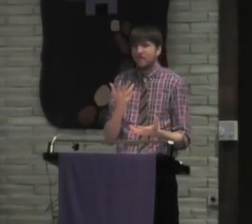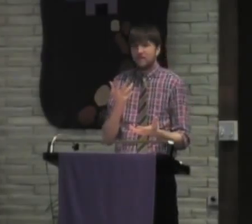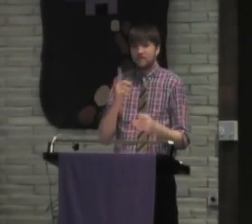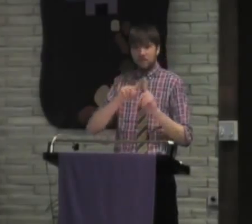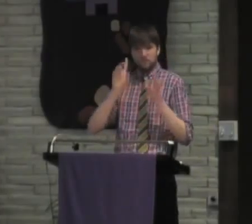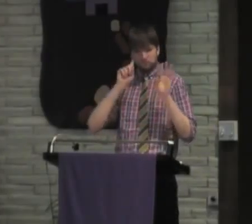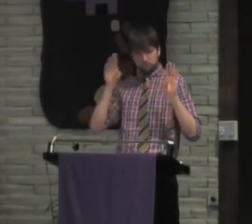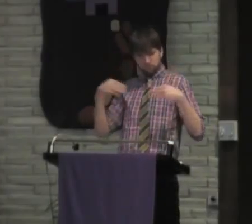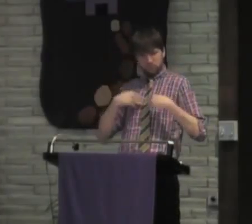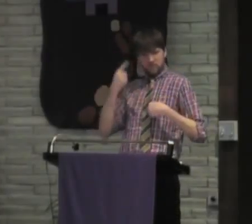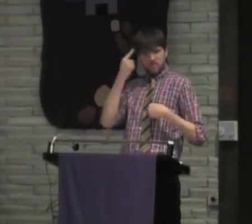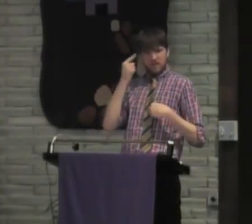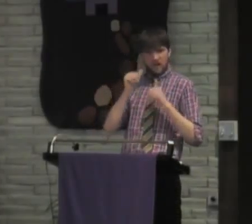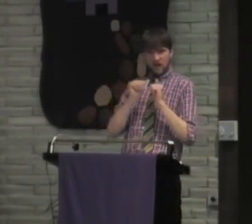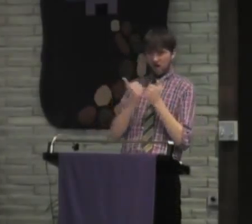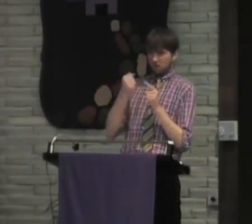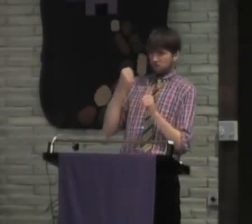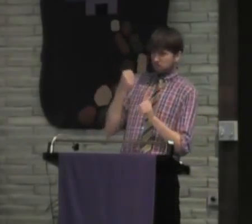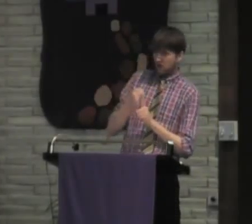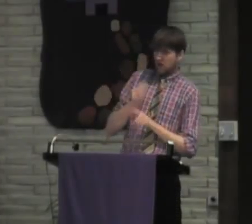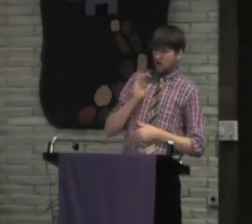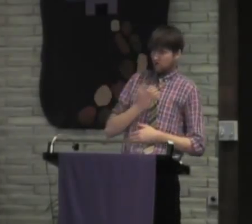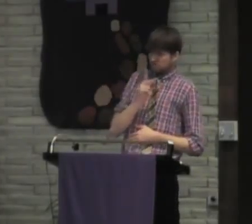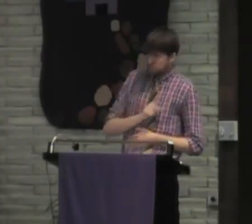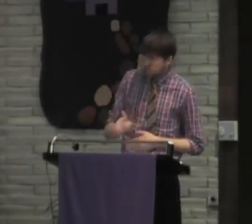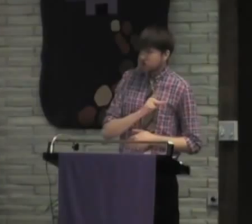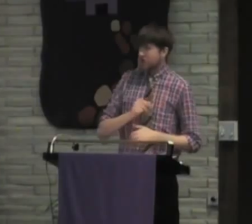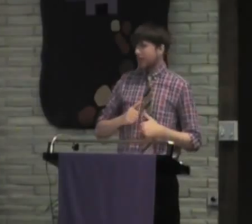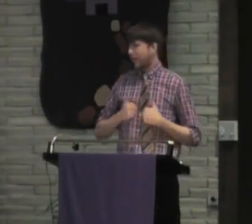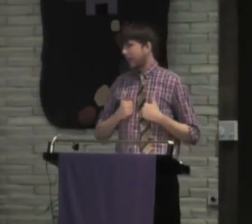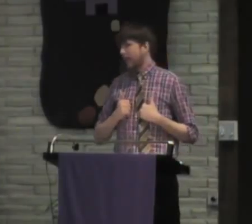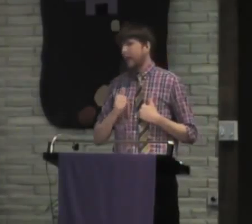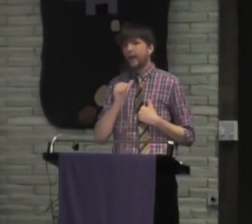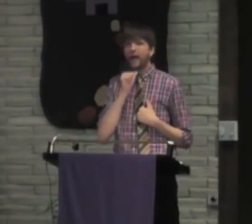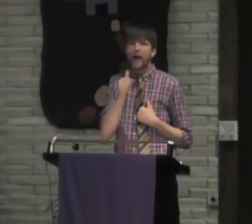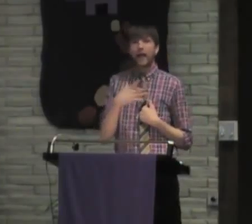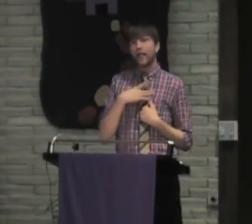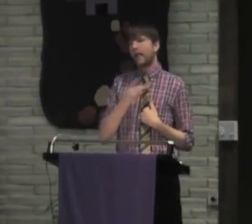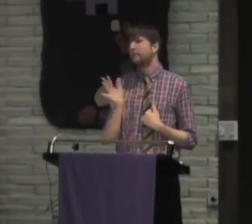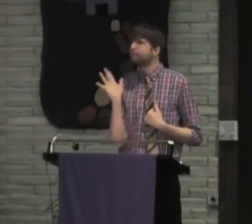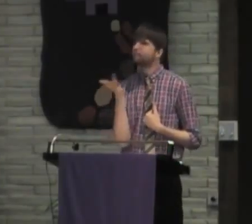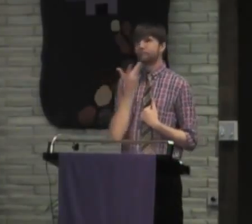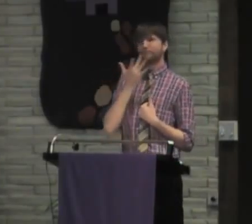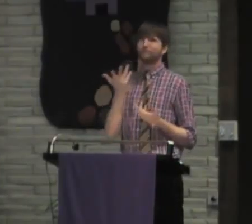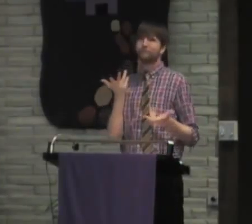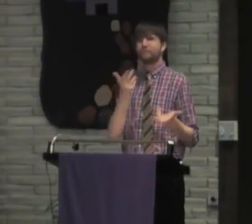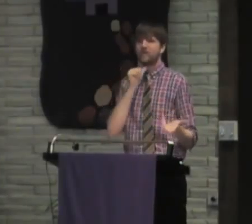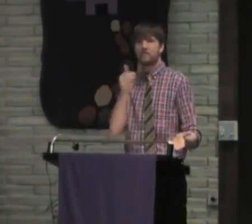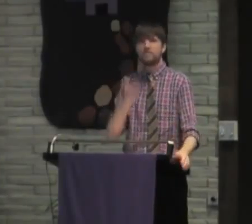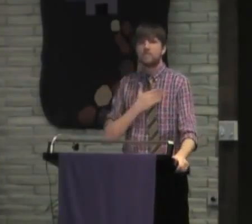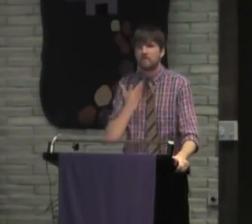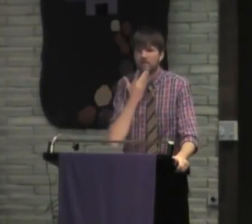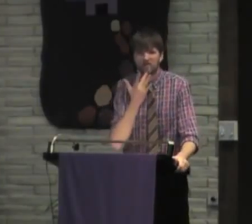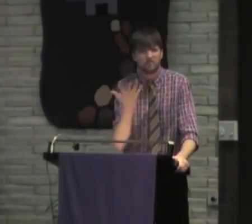You know, it's not right, but, you know, we really look and see how things impact us, and what we like and